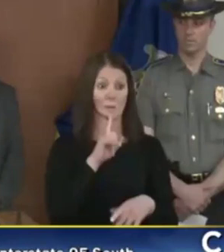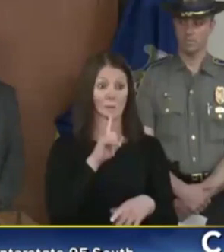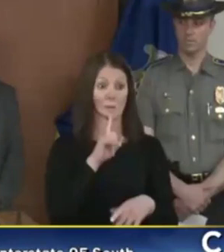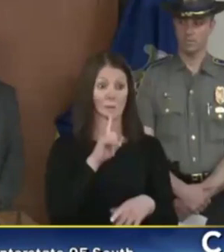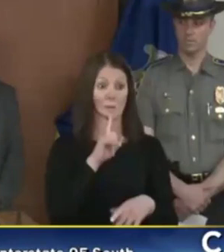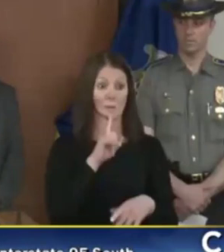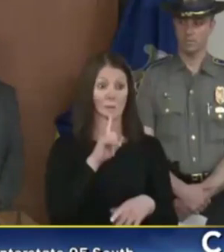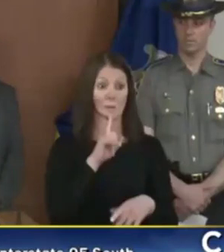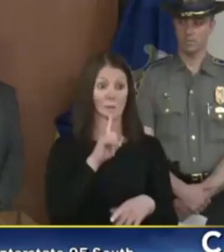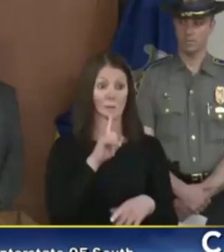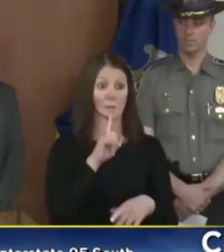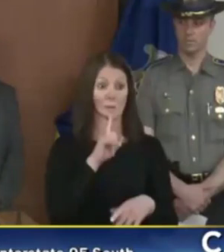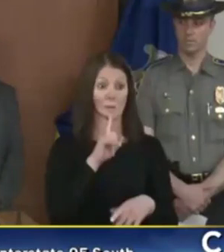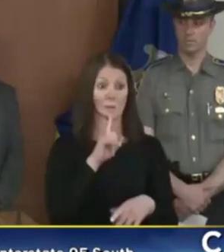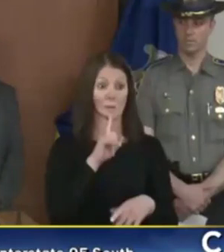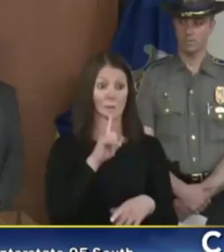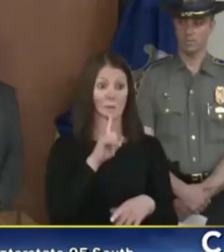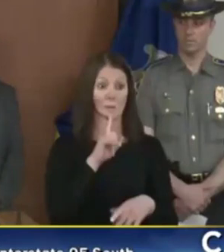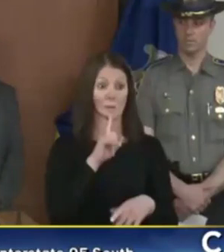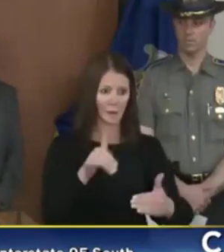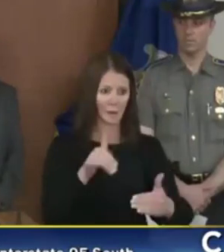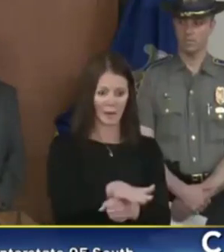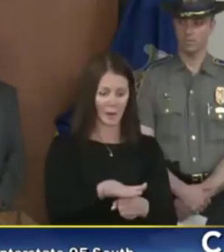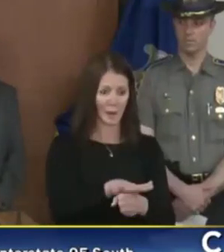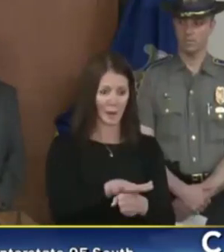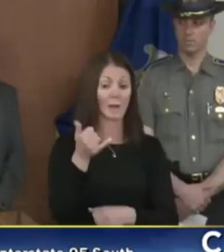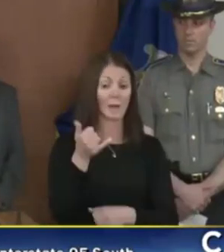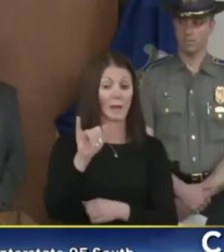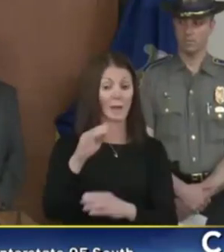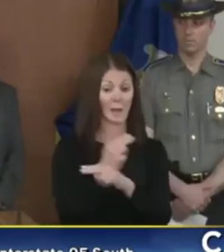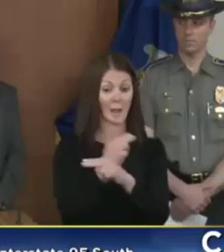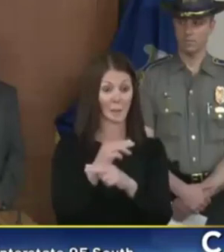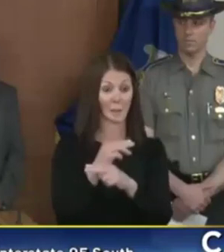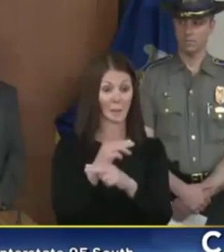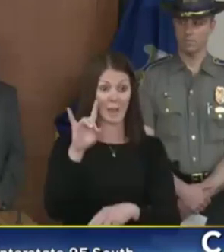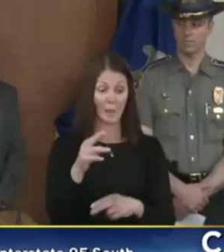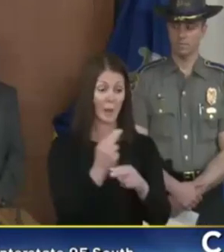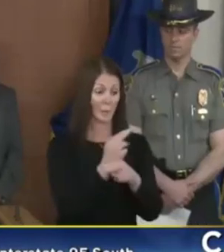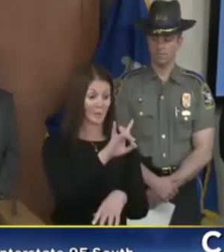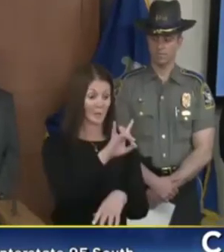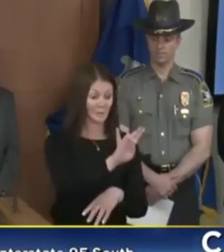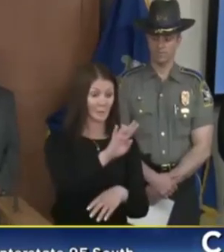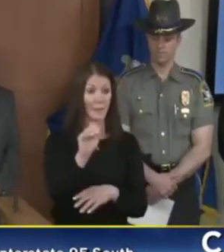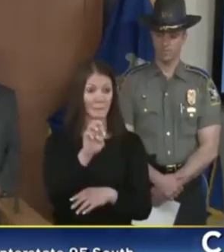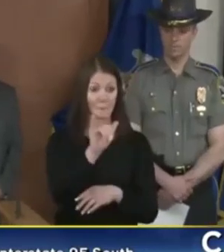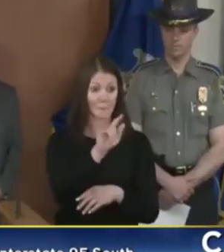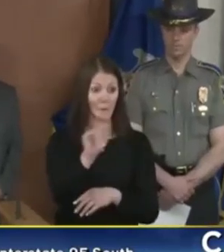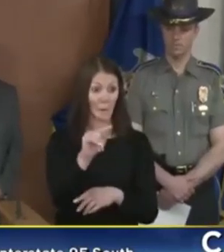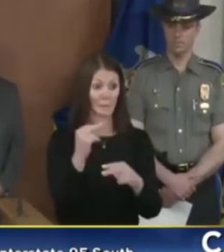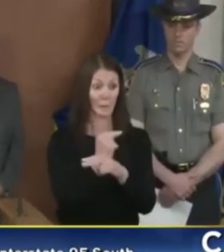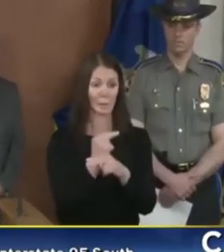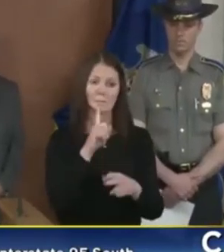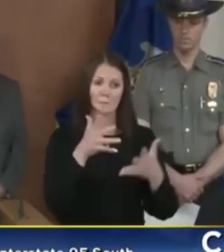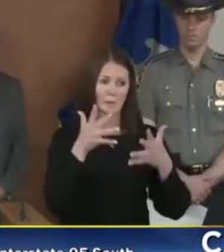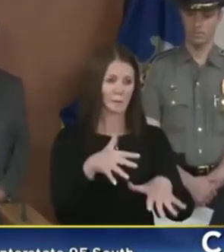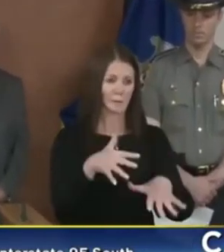out to everybody to stay away from that. 84, 87, and the Merritt are heavy. There'll be extra rail service as needed if you want